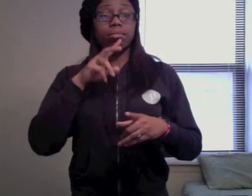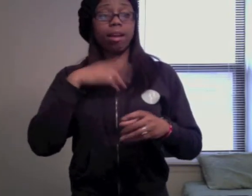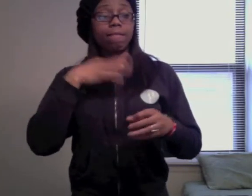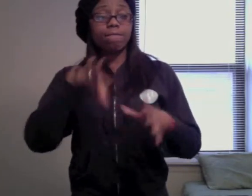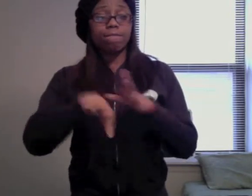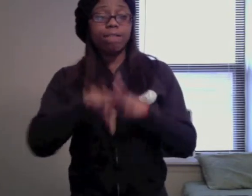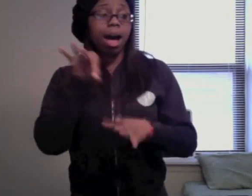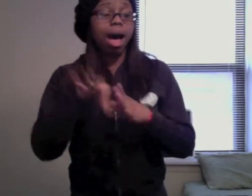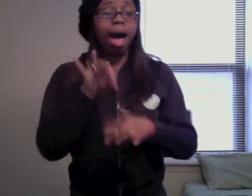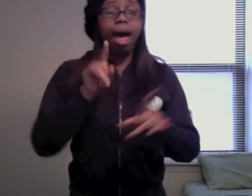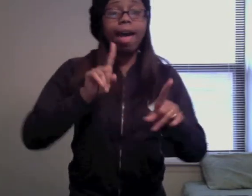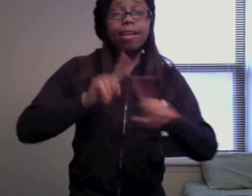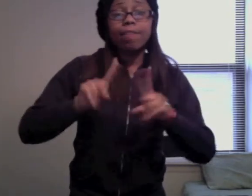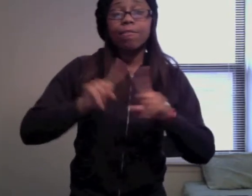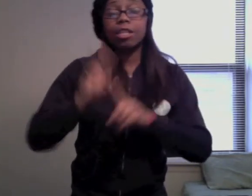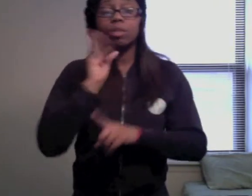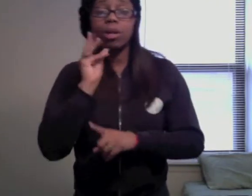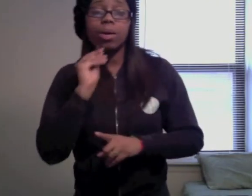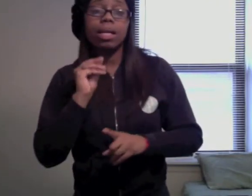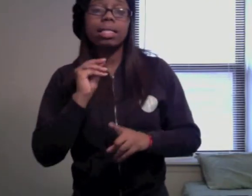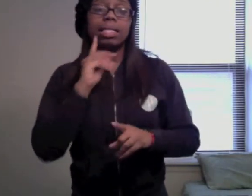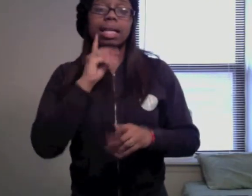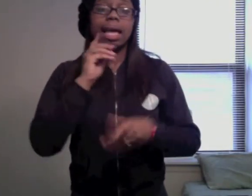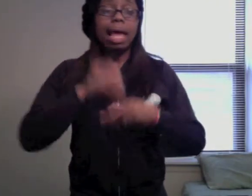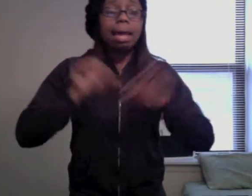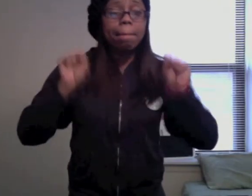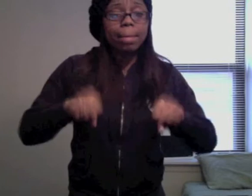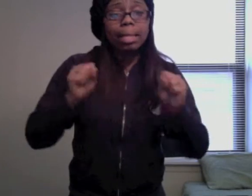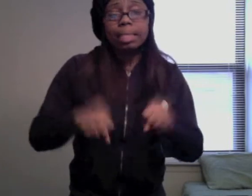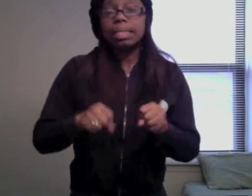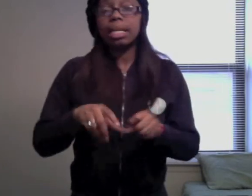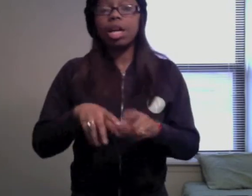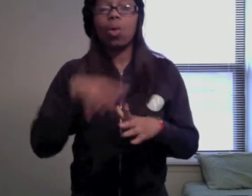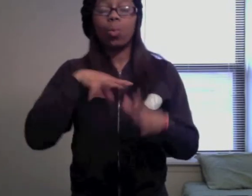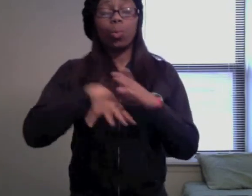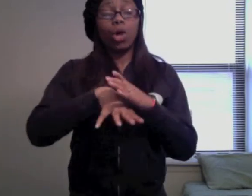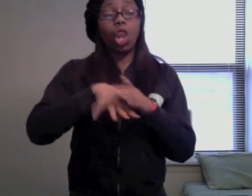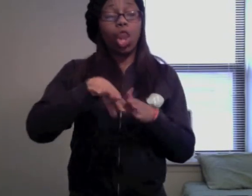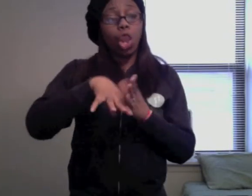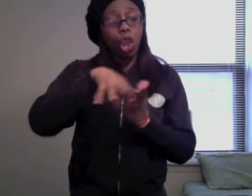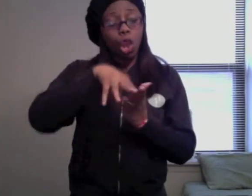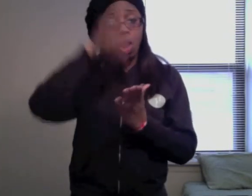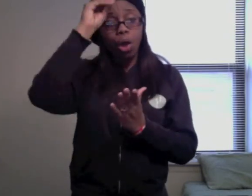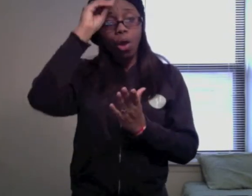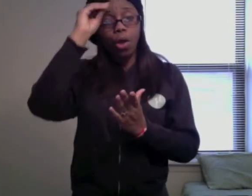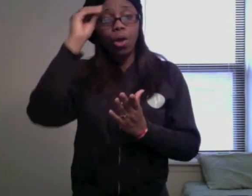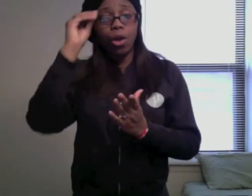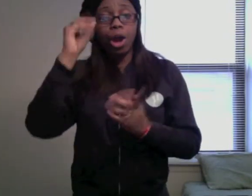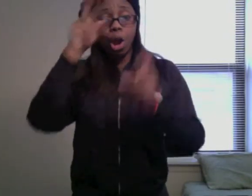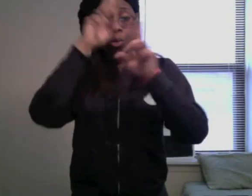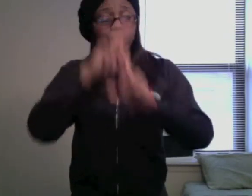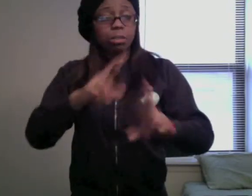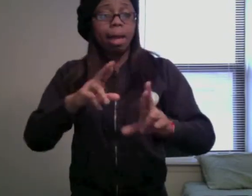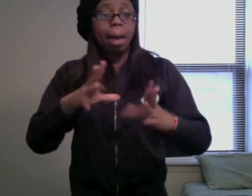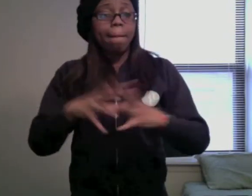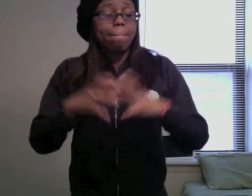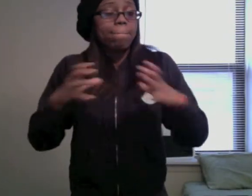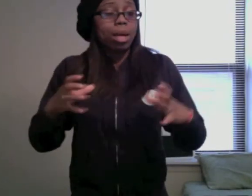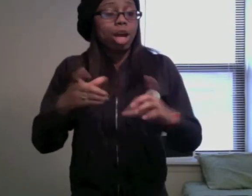and abilities. We learn to expect bigger and better things from ourselves. Expectation